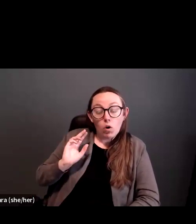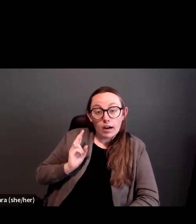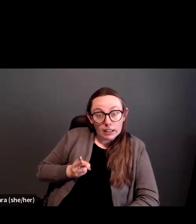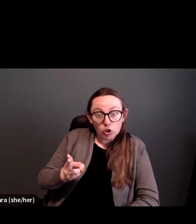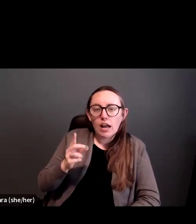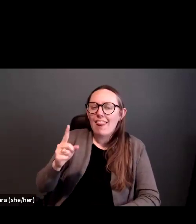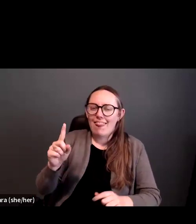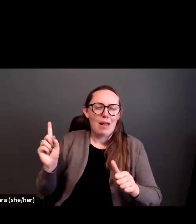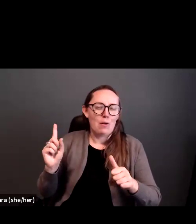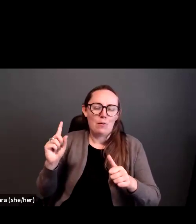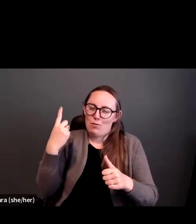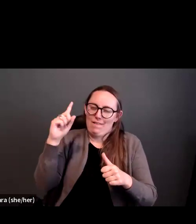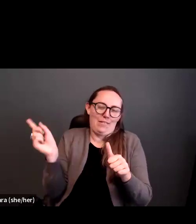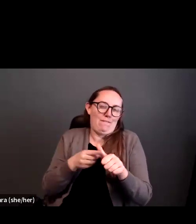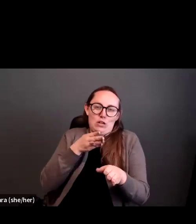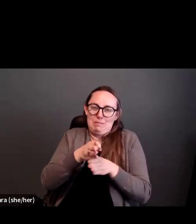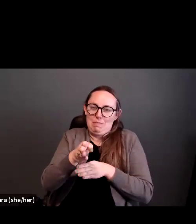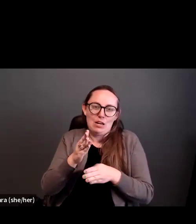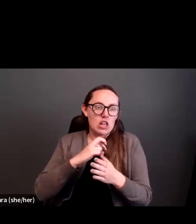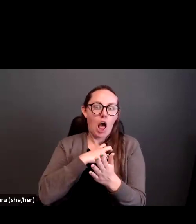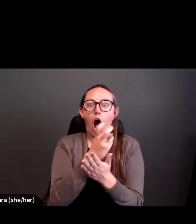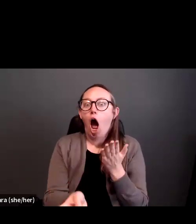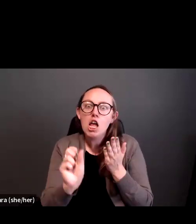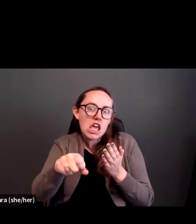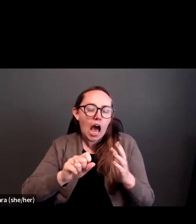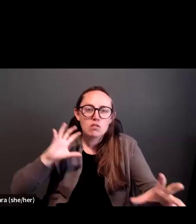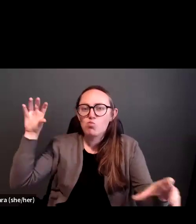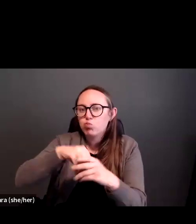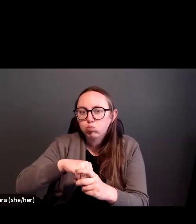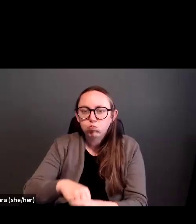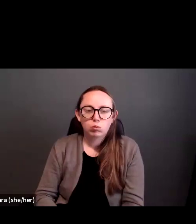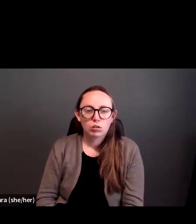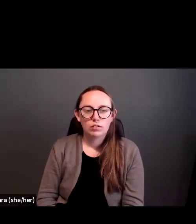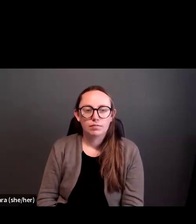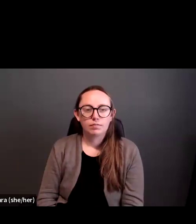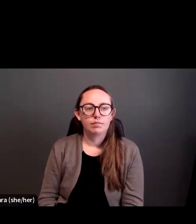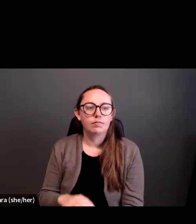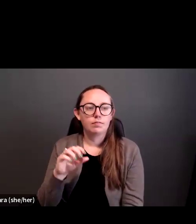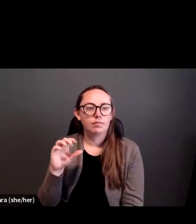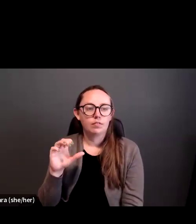least. Yeah, I mean, and I think we push really hard